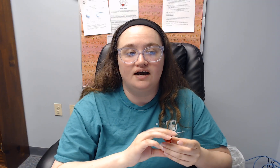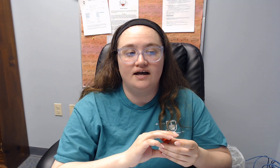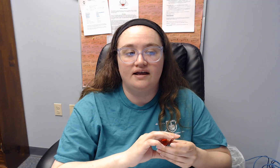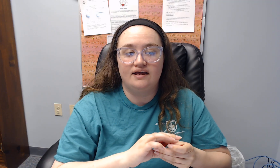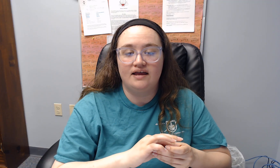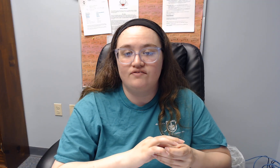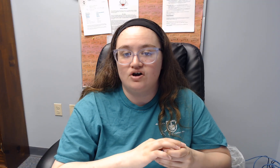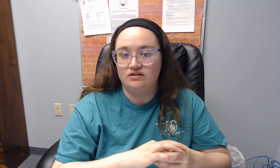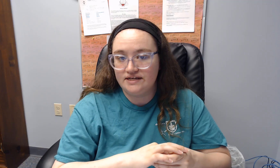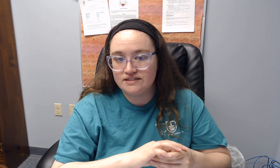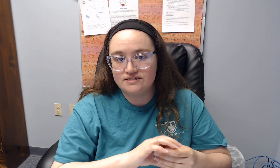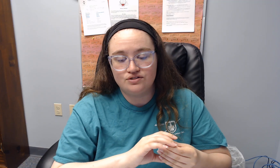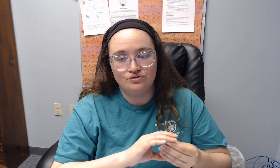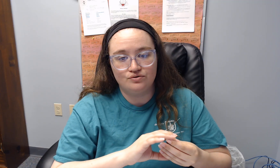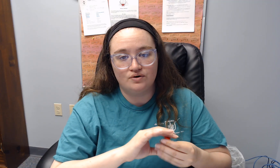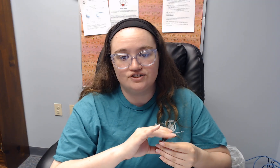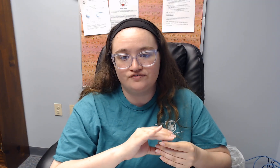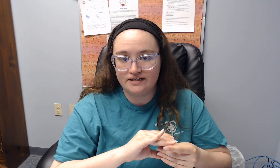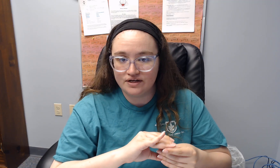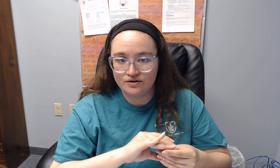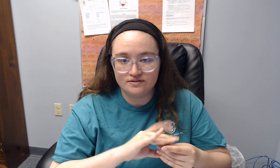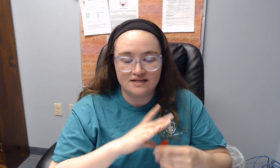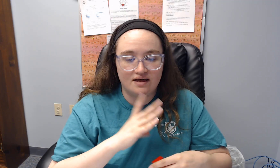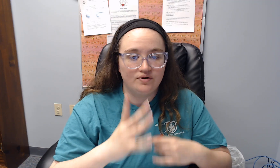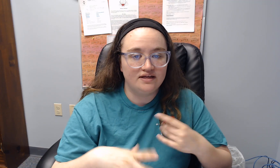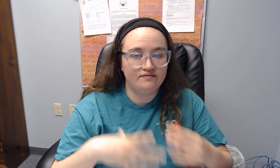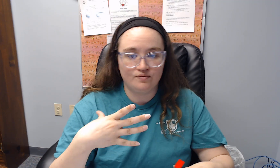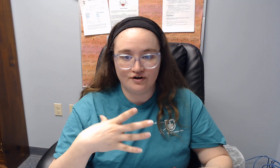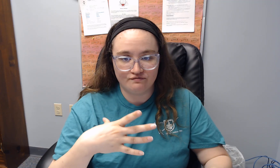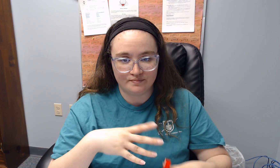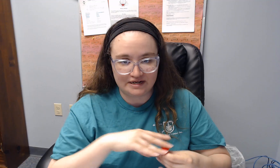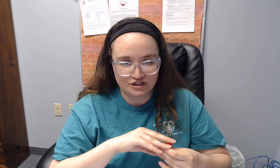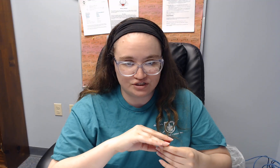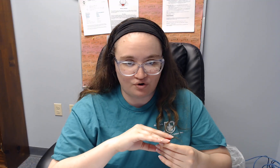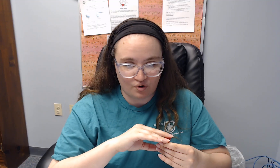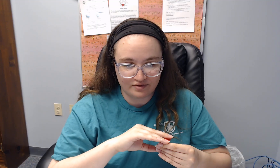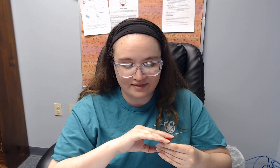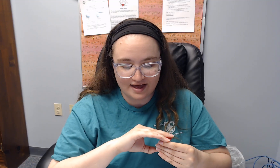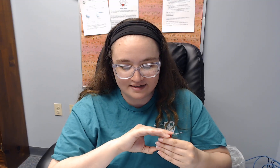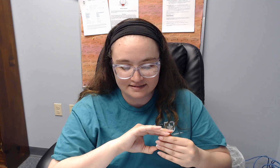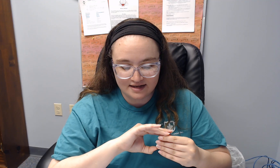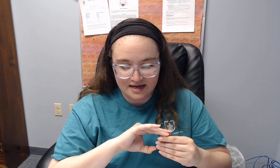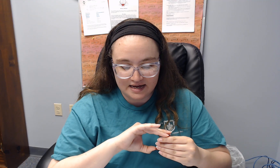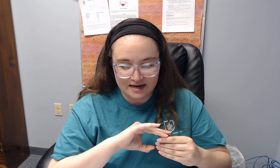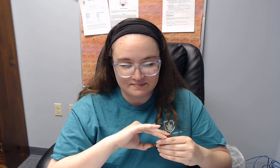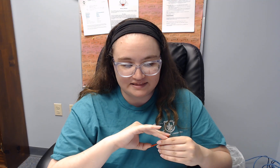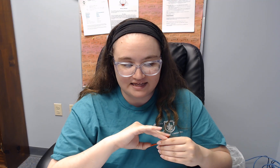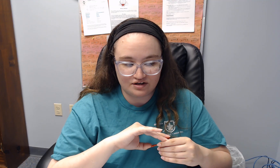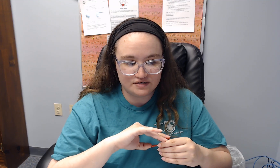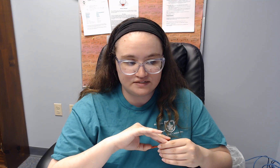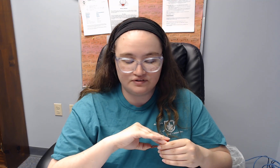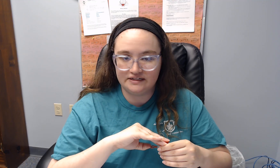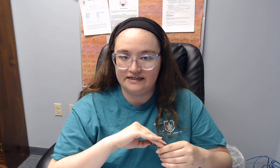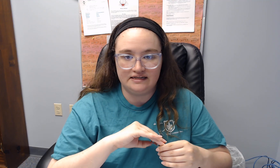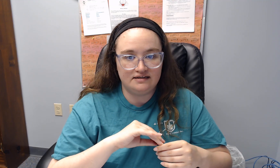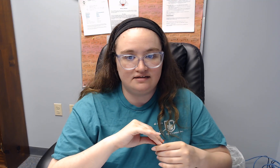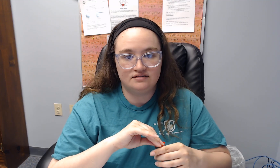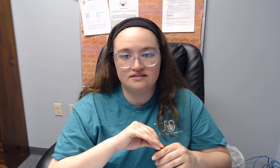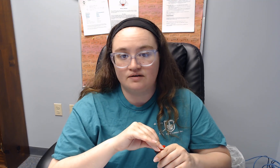I gave y'all links to watch videos that would give you more information on that. But that goes for any